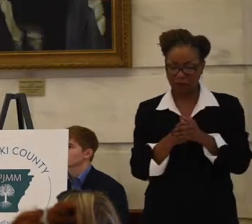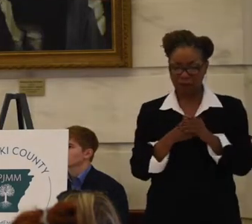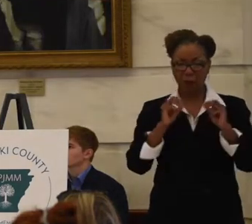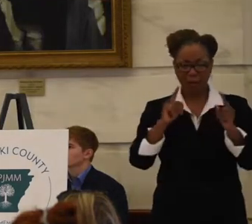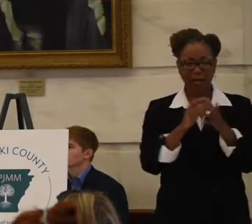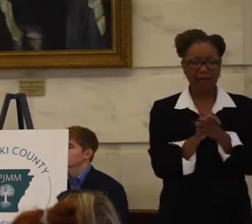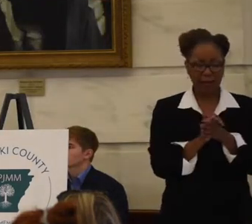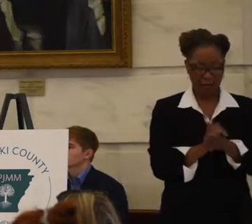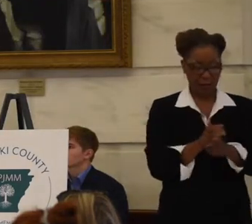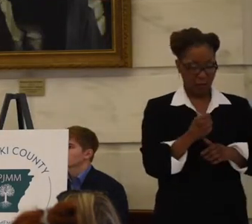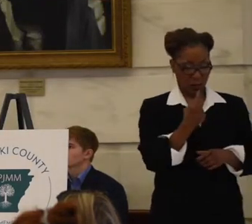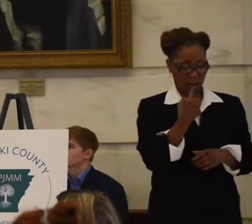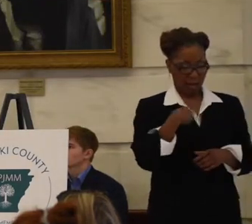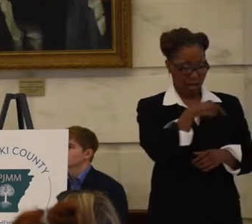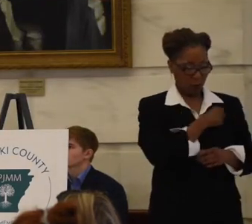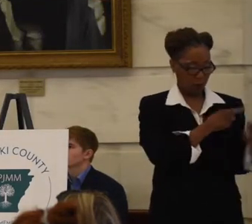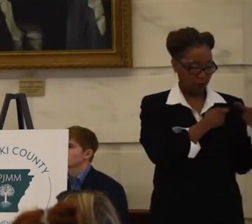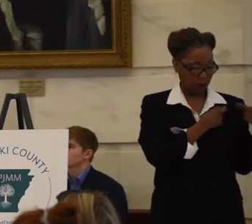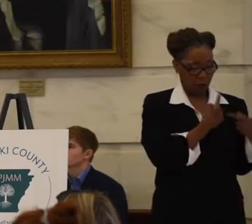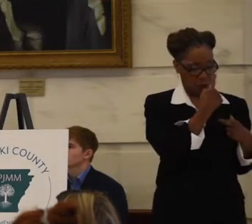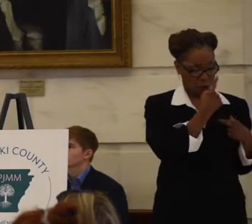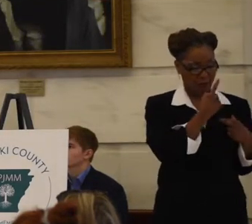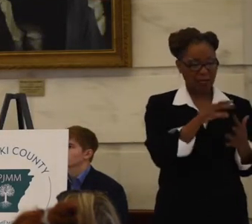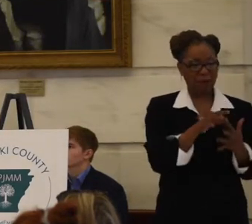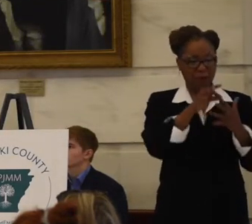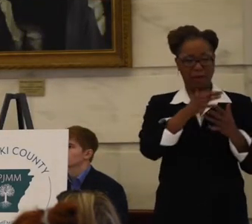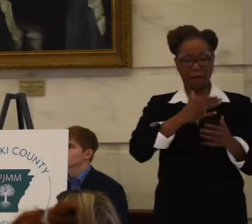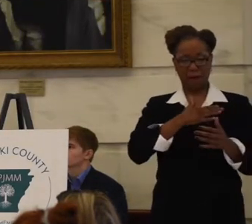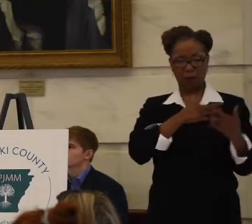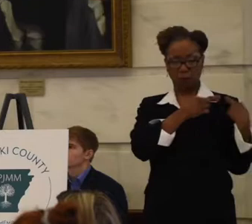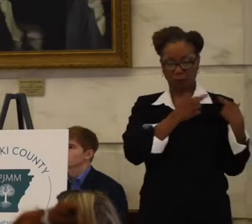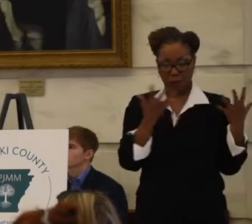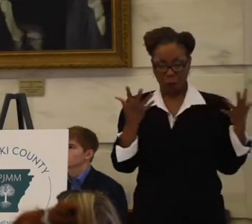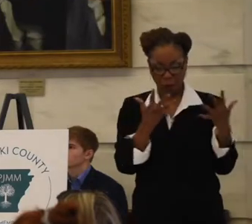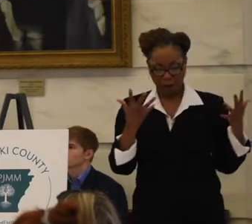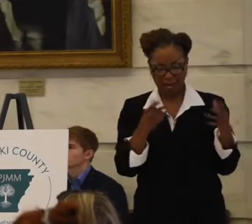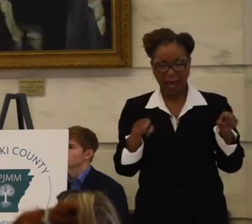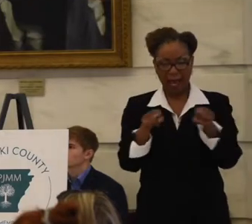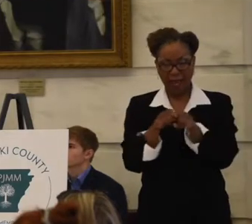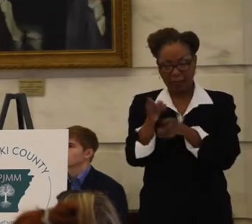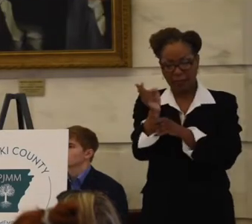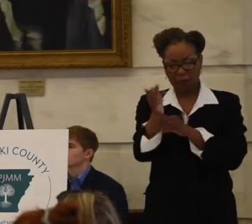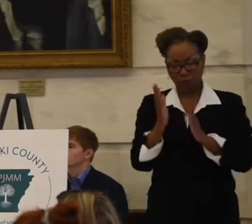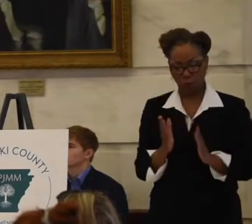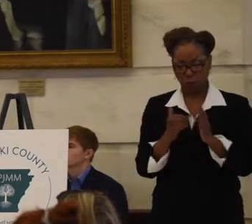One of our responsibilities, and particularly my responsibility as a historian,